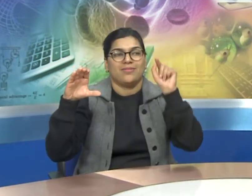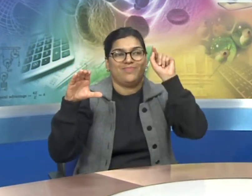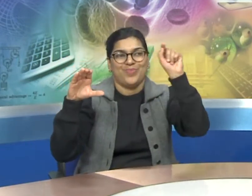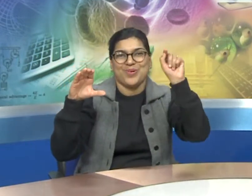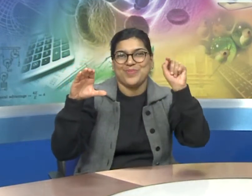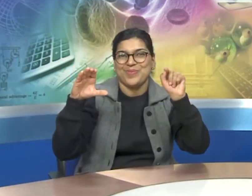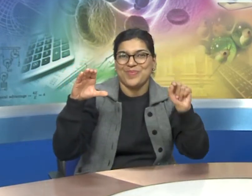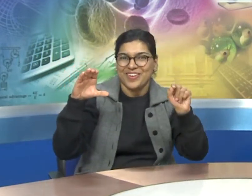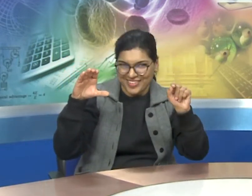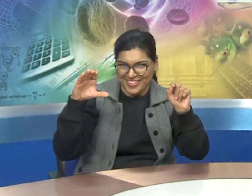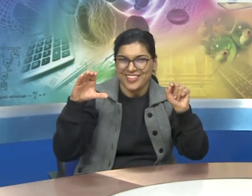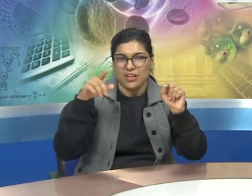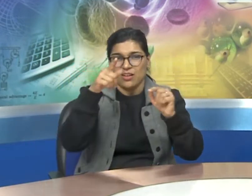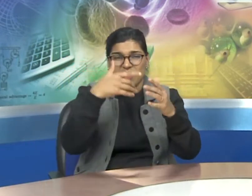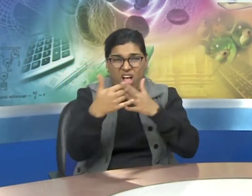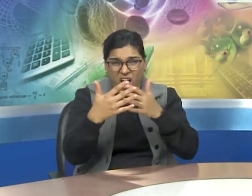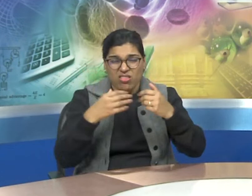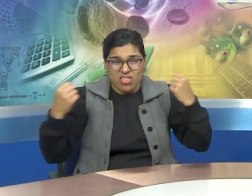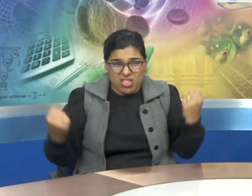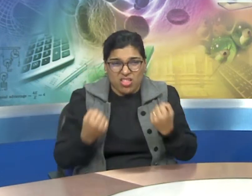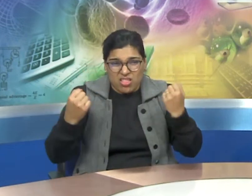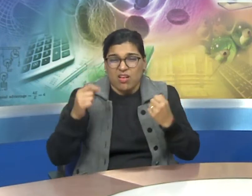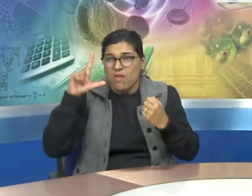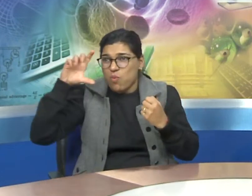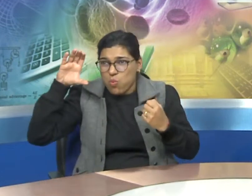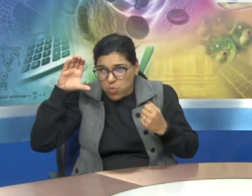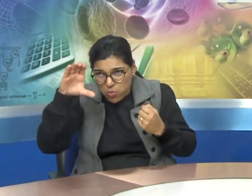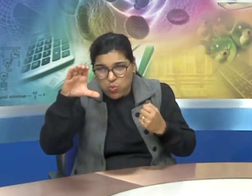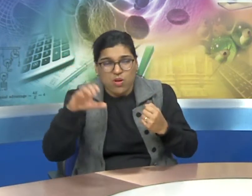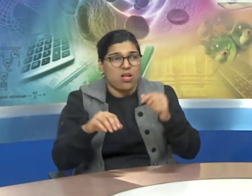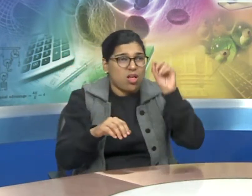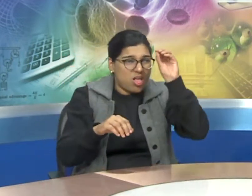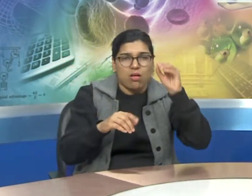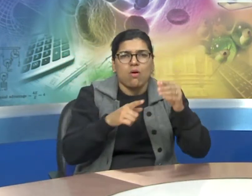there is option of to content.